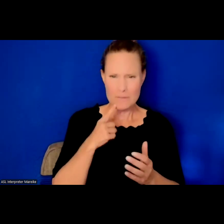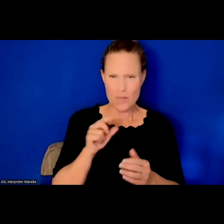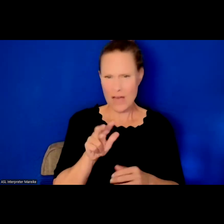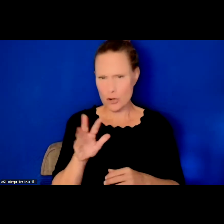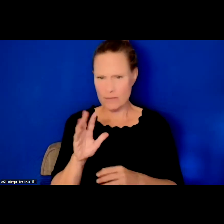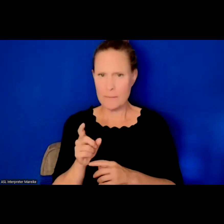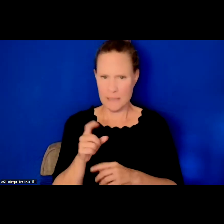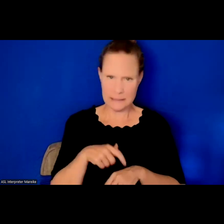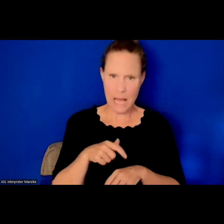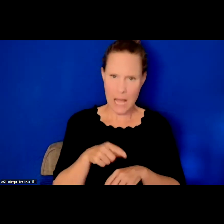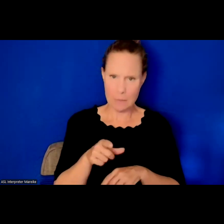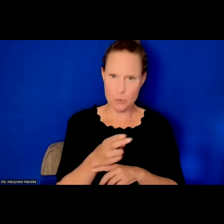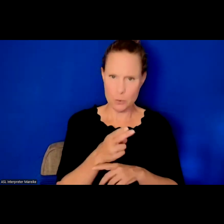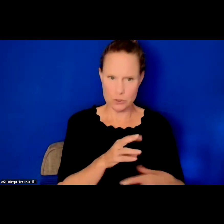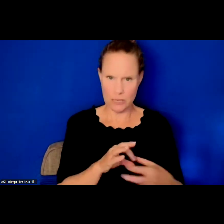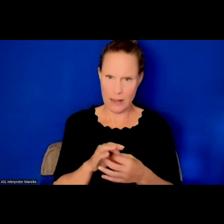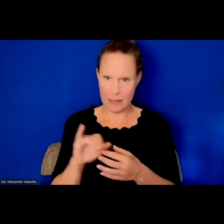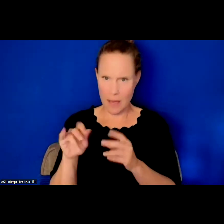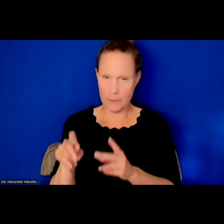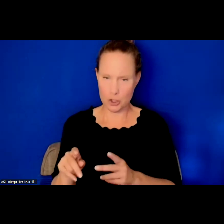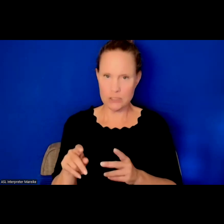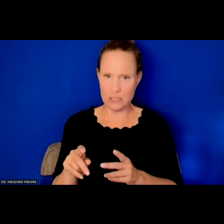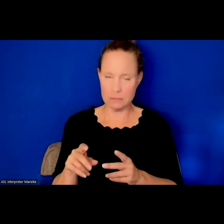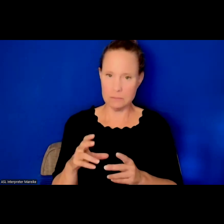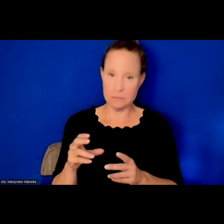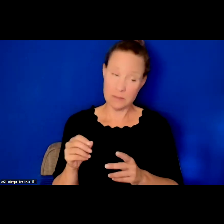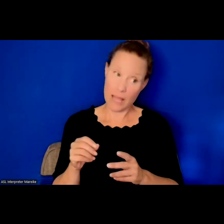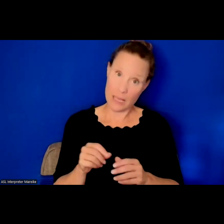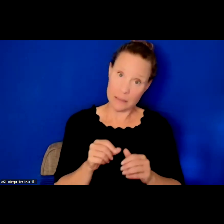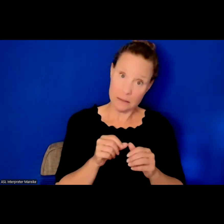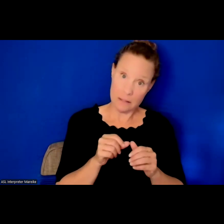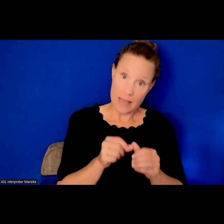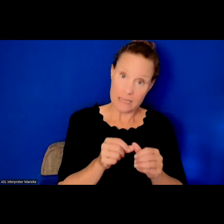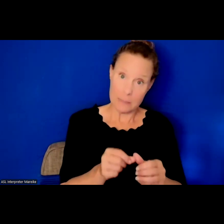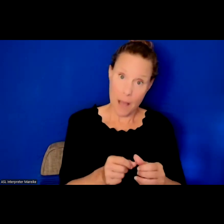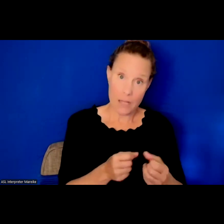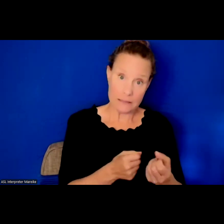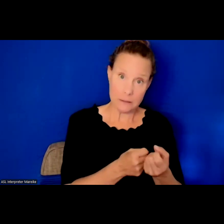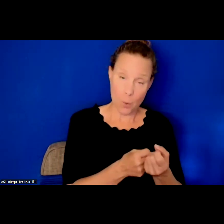continue to help me and Okay, continue to bill, if that makes sense.